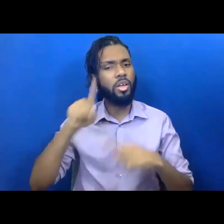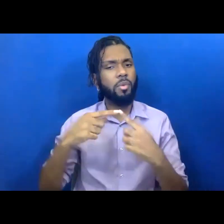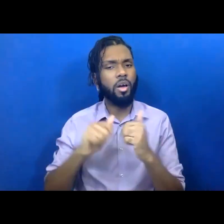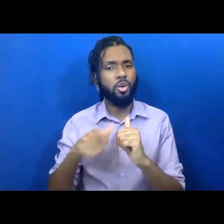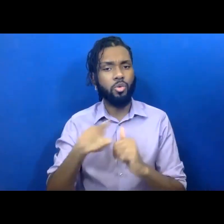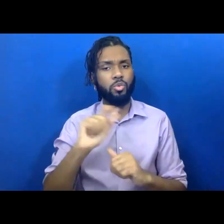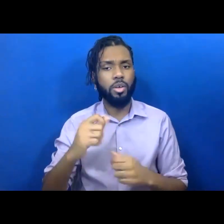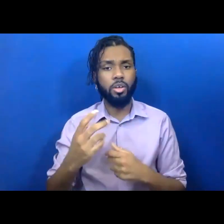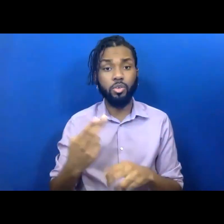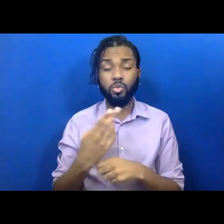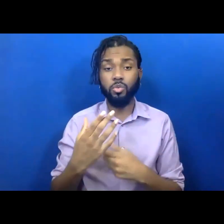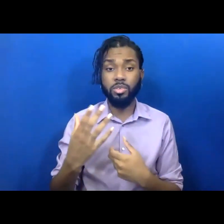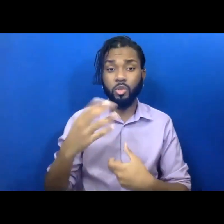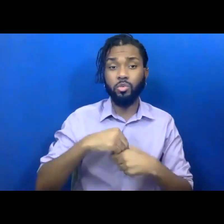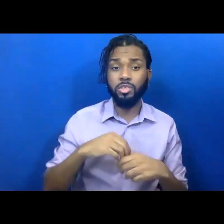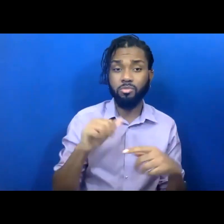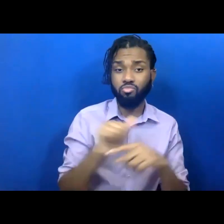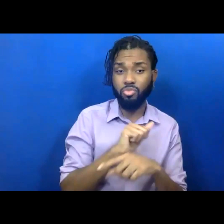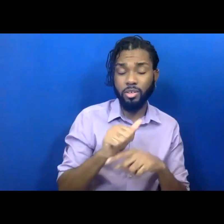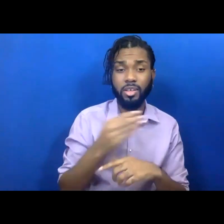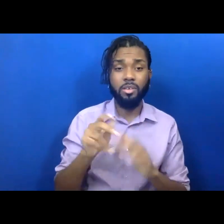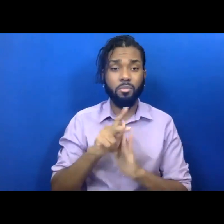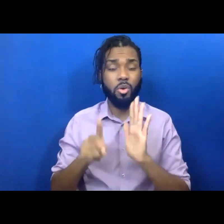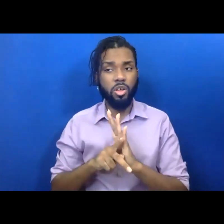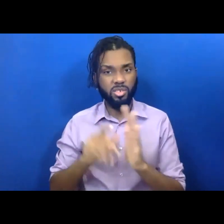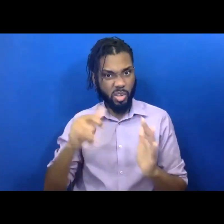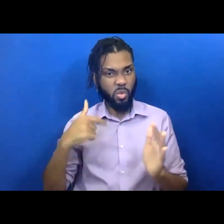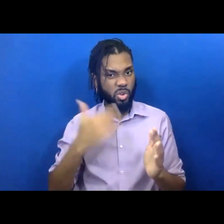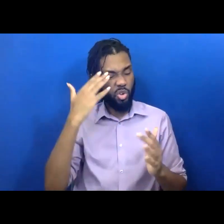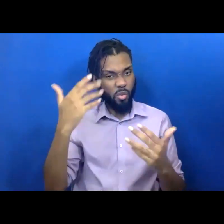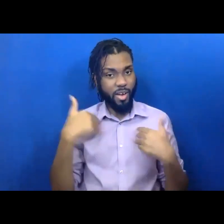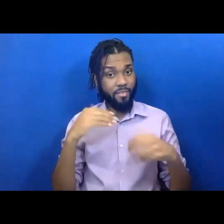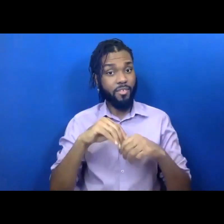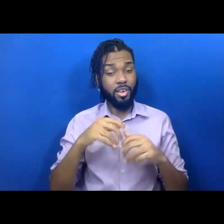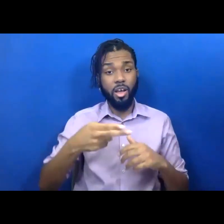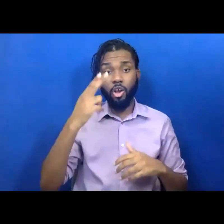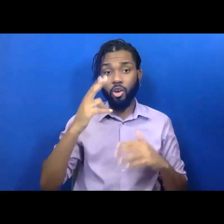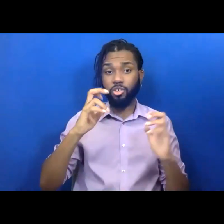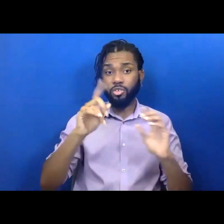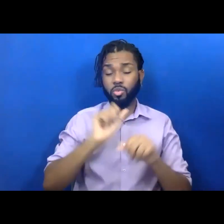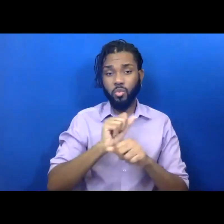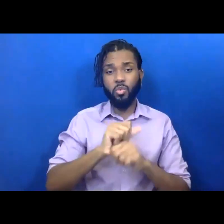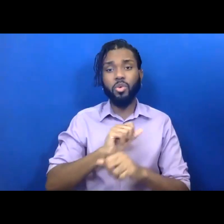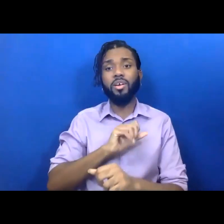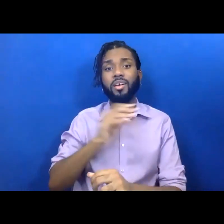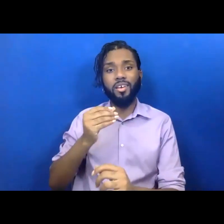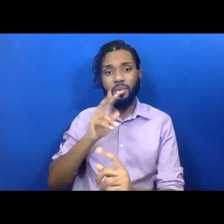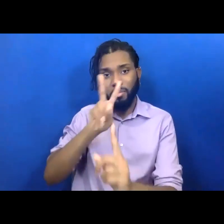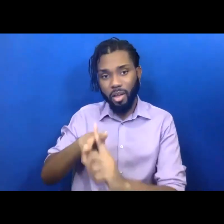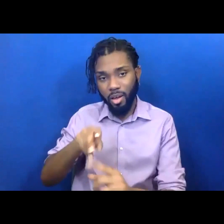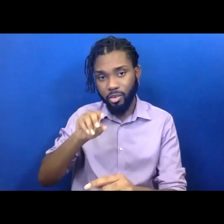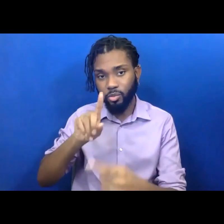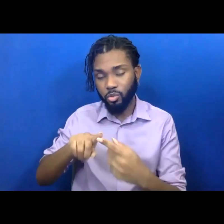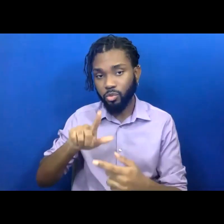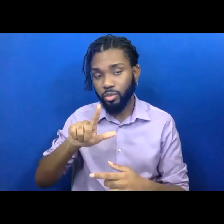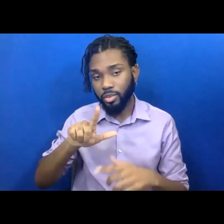and policies that we know from higher education work and adapt those into linguistics. That's things like pre-review of